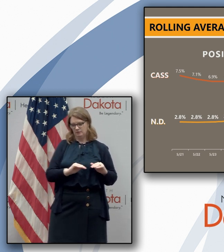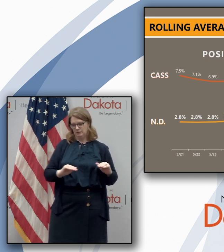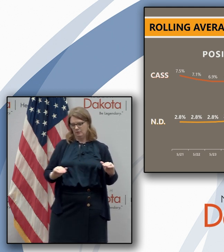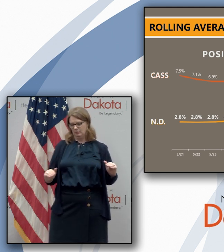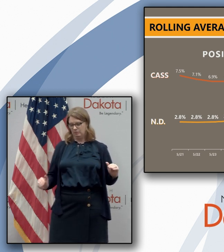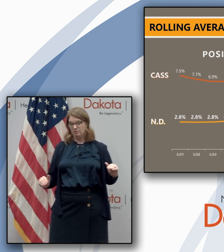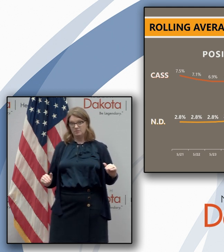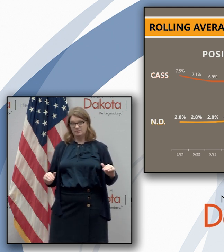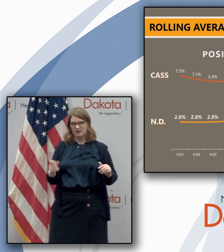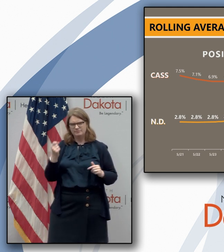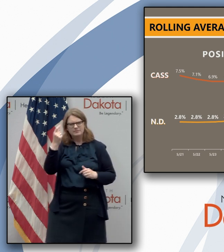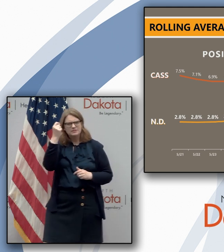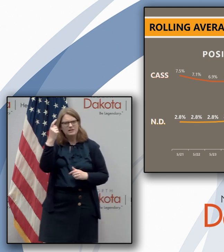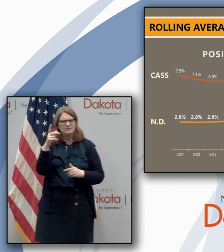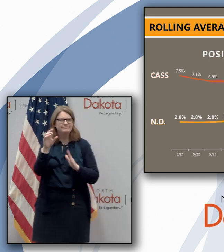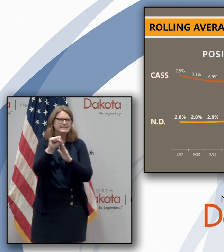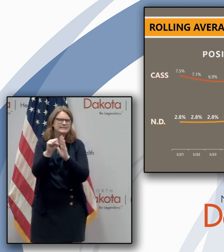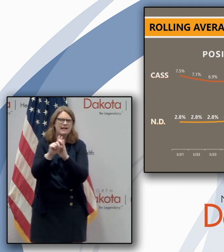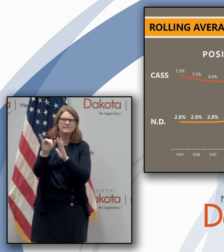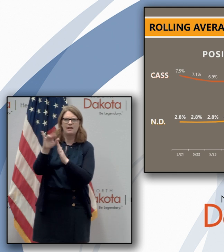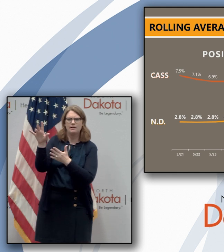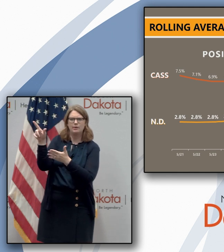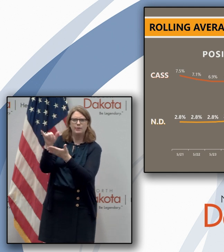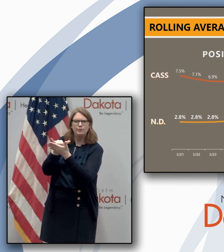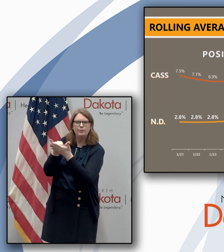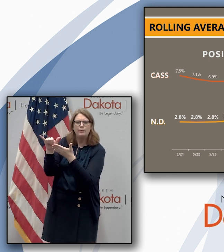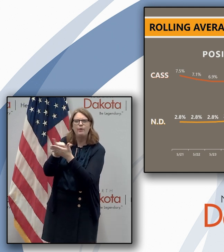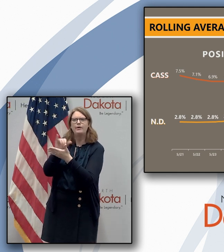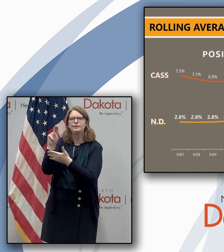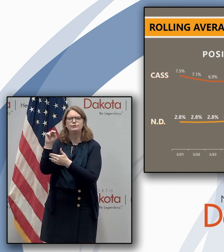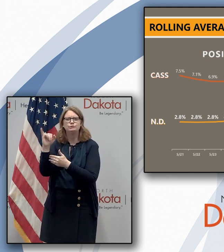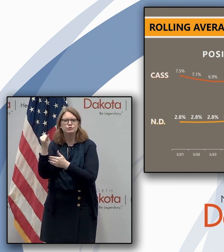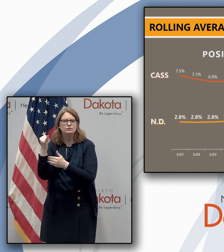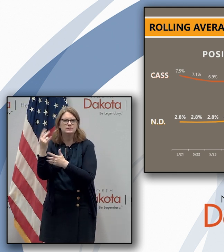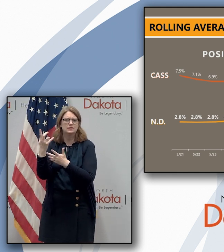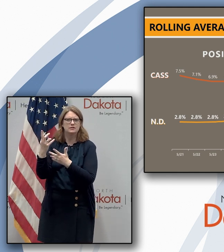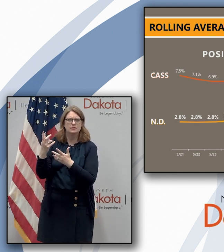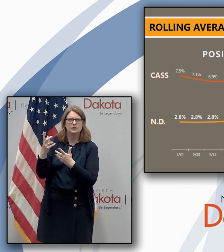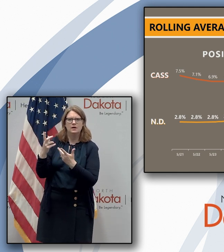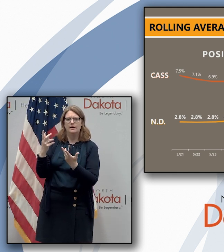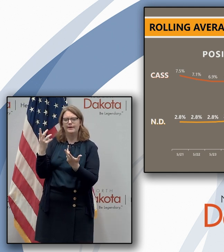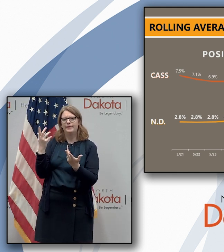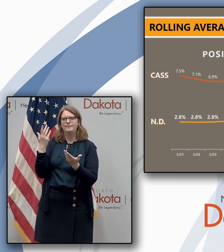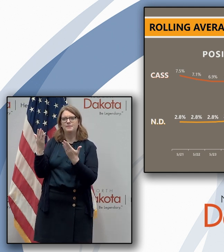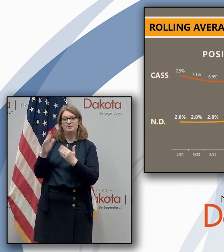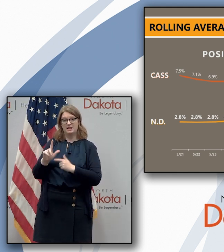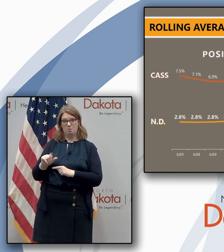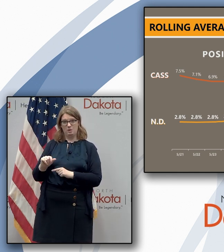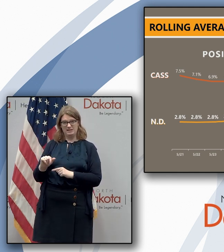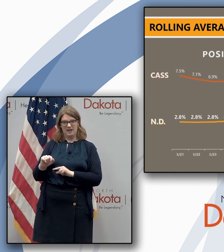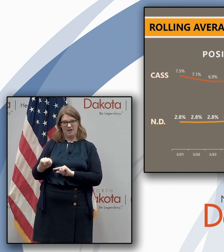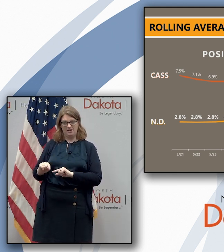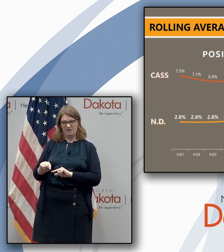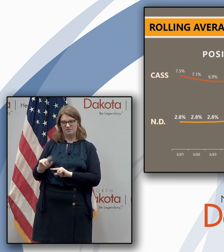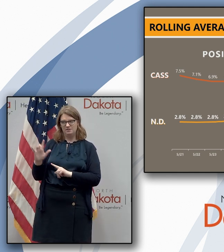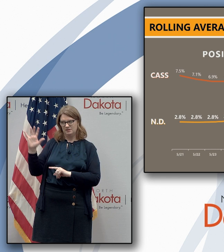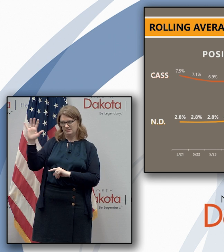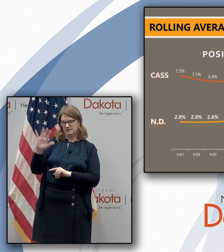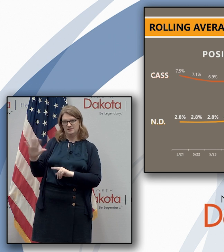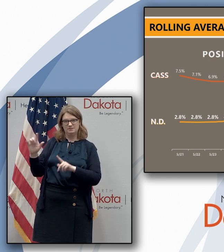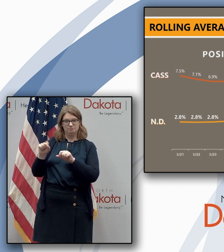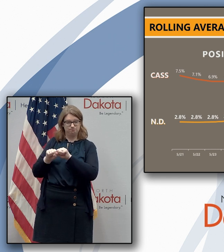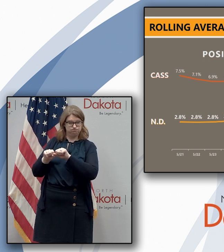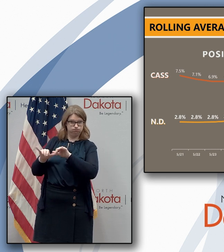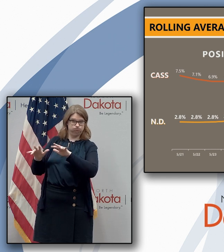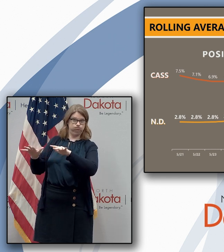the pandemic in states like New York and New Jersey, even in Louisiana, after the outbreak